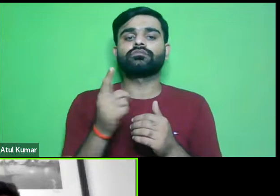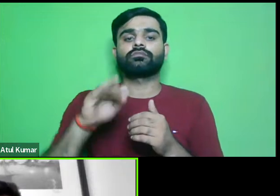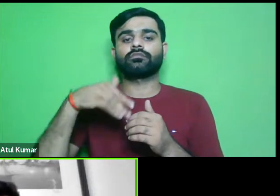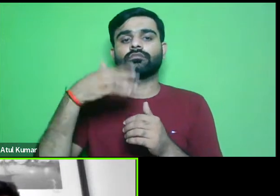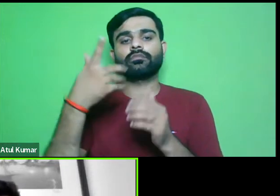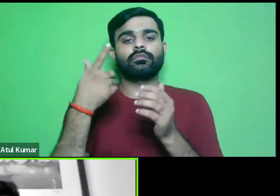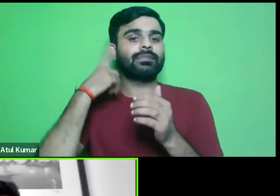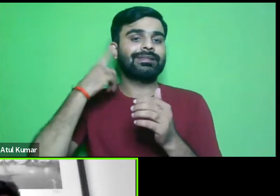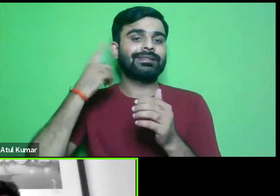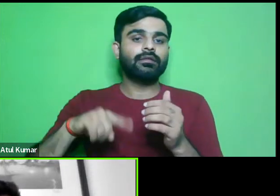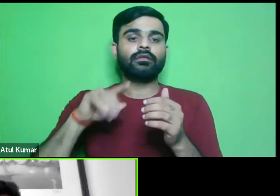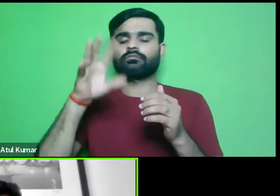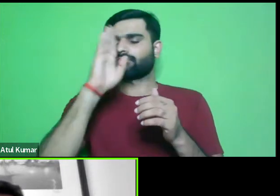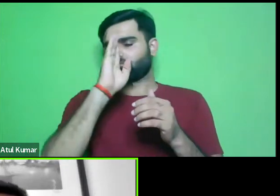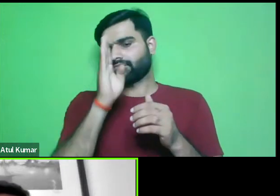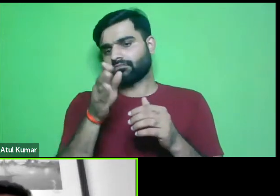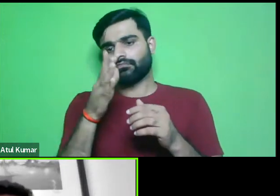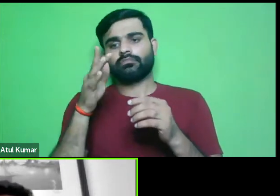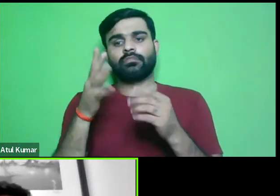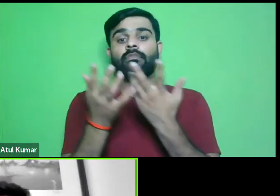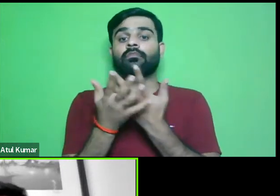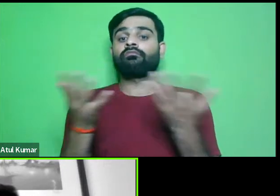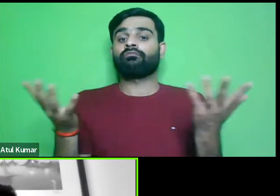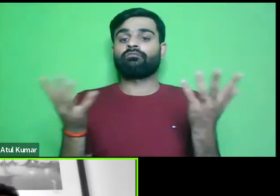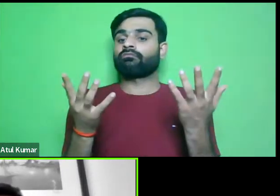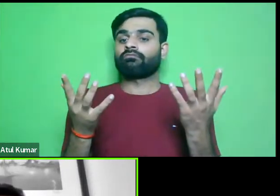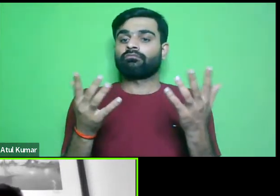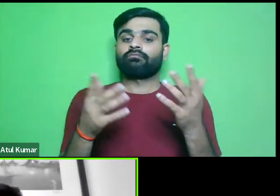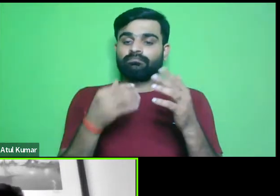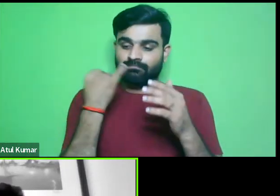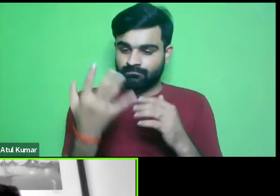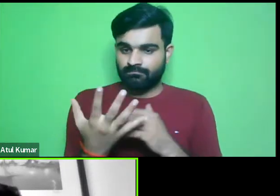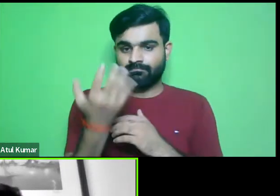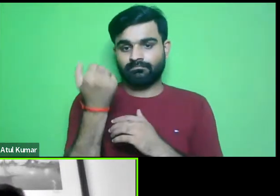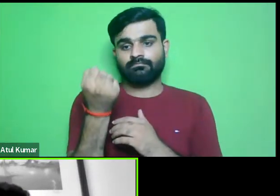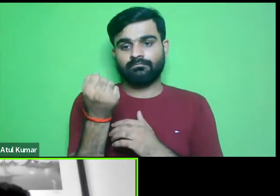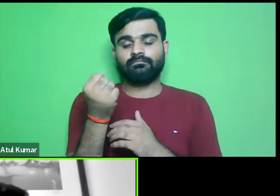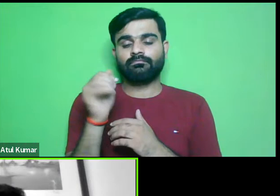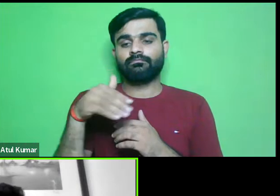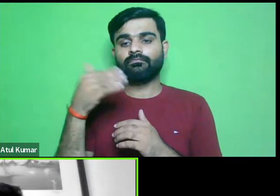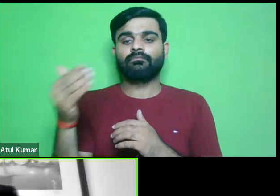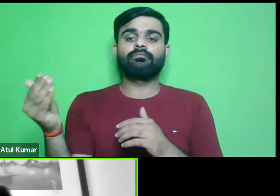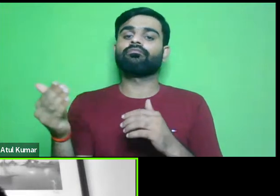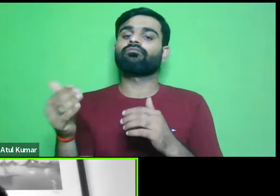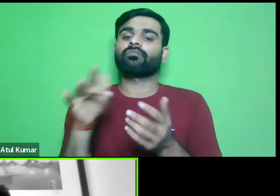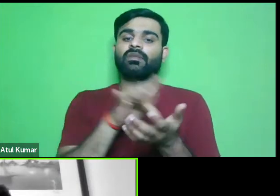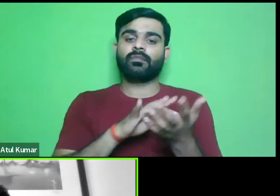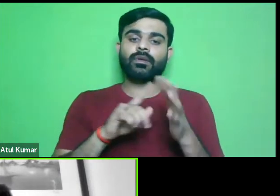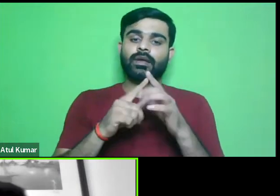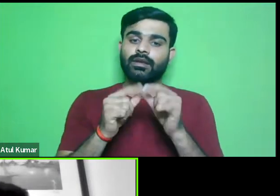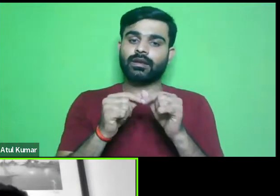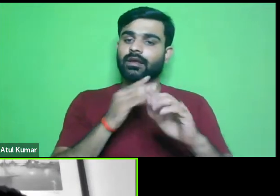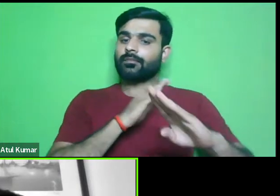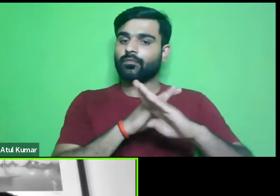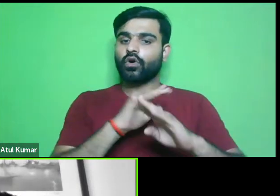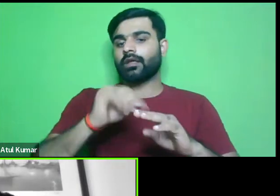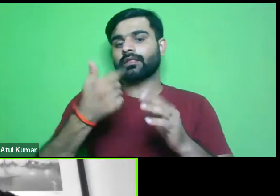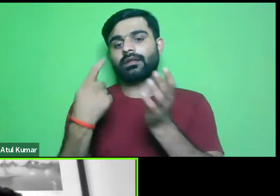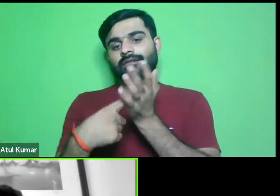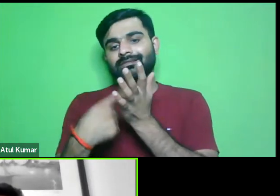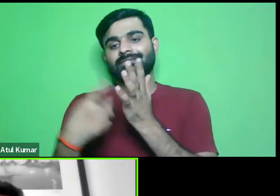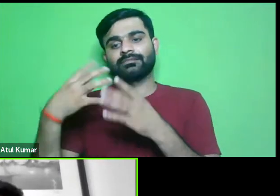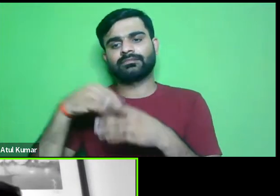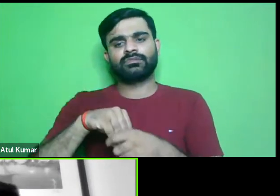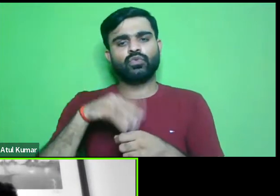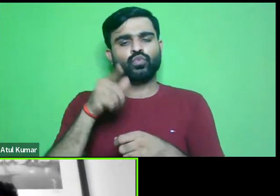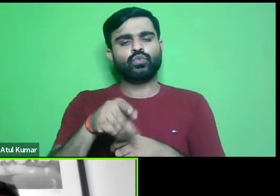Netherlands in order to illustrate the point of what has been discovered after the existence of effective data protection regulation in other countries, and